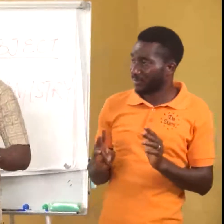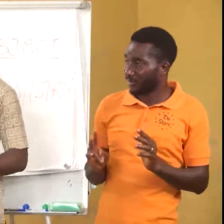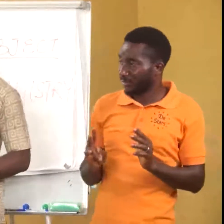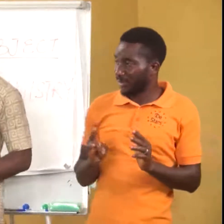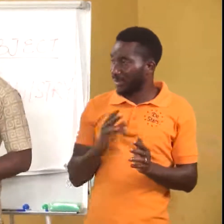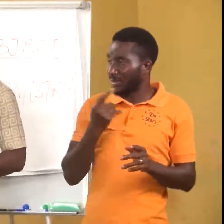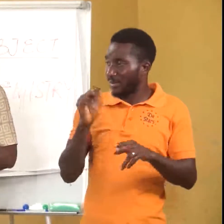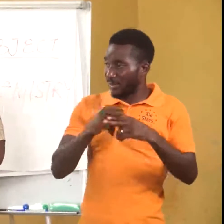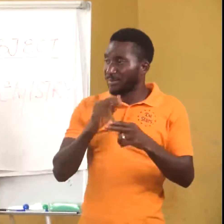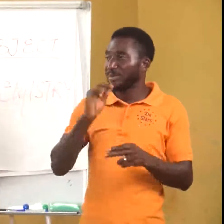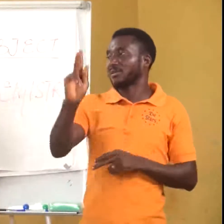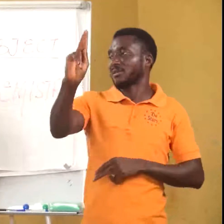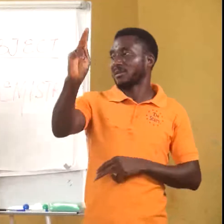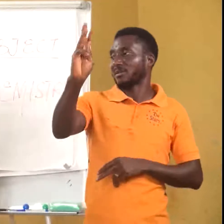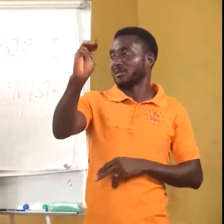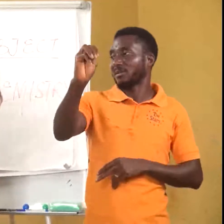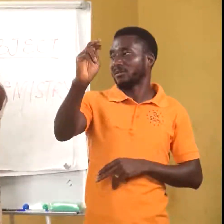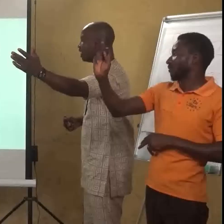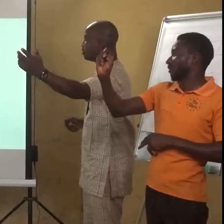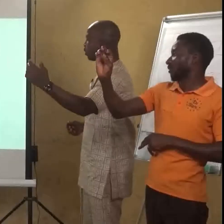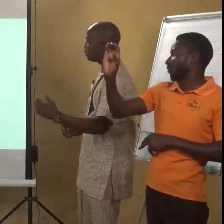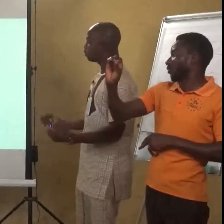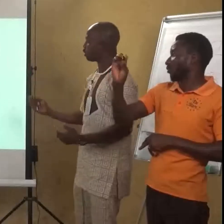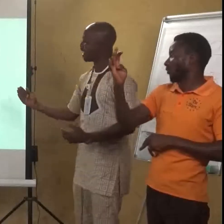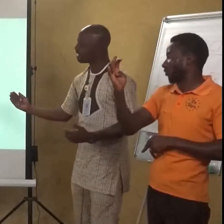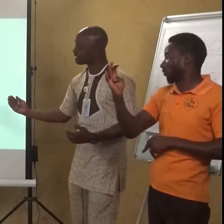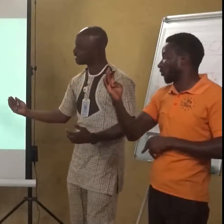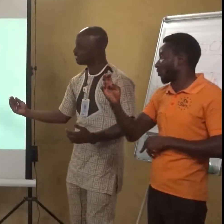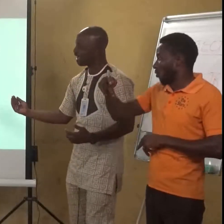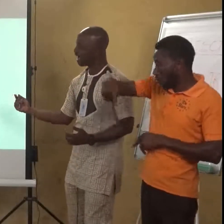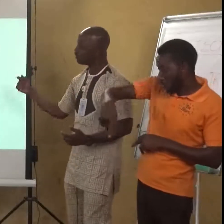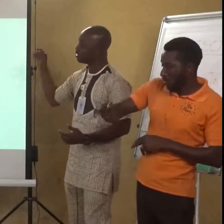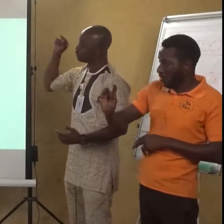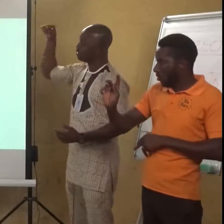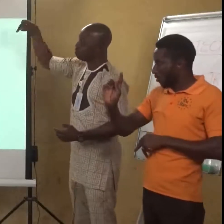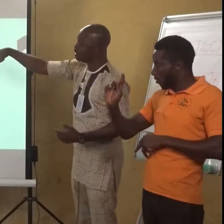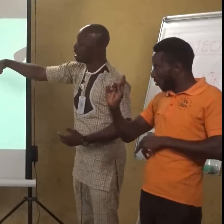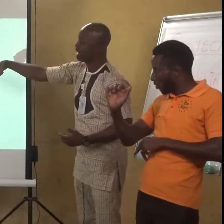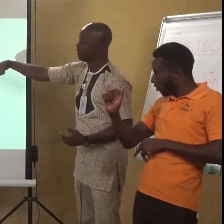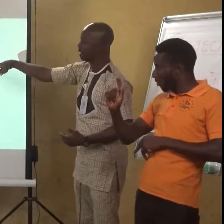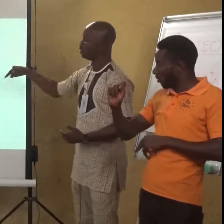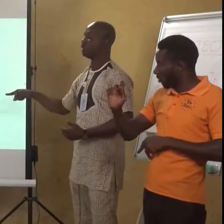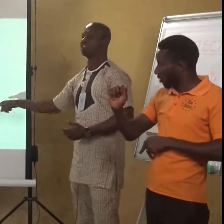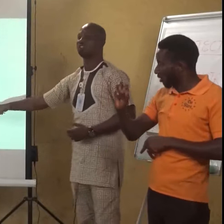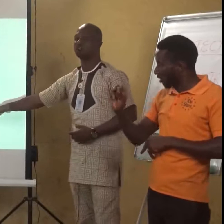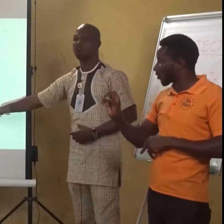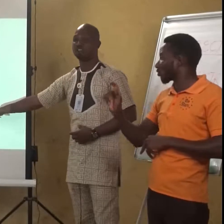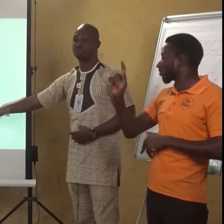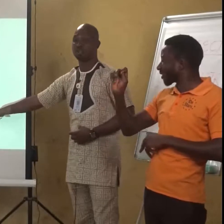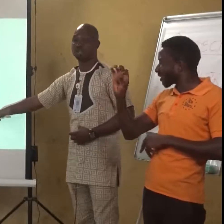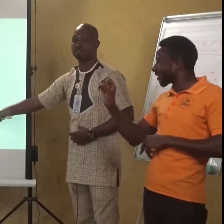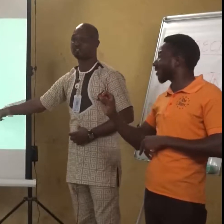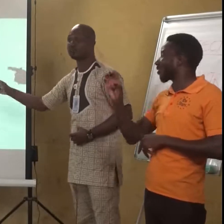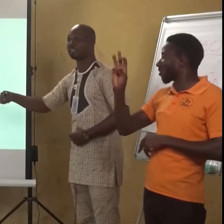that compound, you will start from your left, you come to your right, and you finish with the middle element with the oxidation number of the